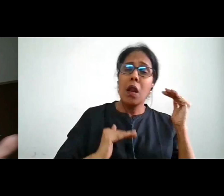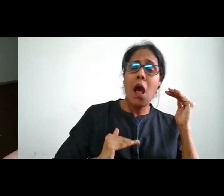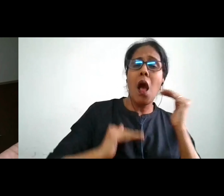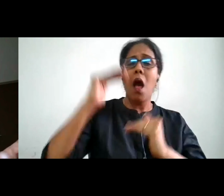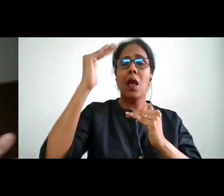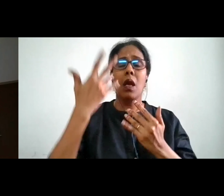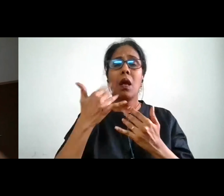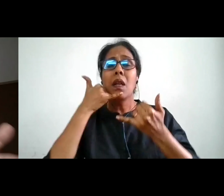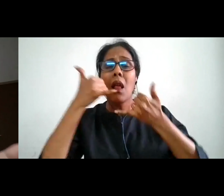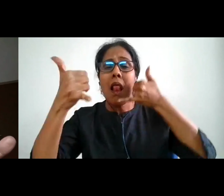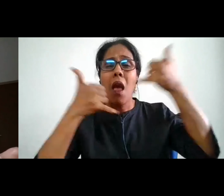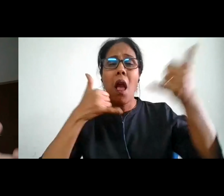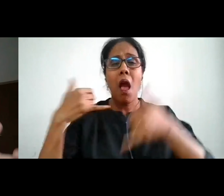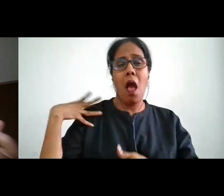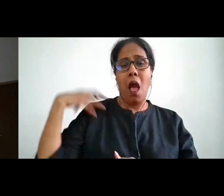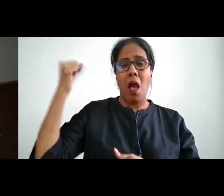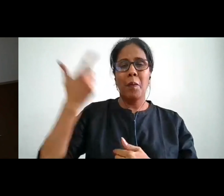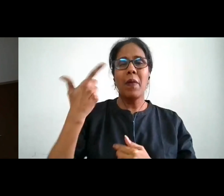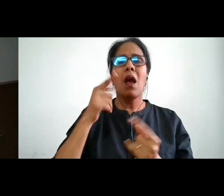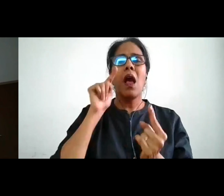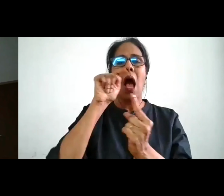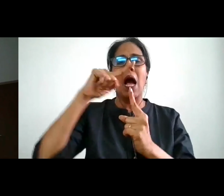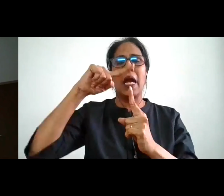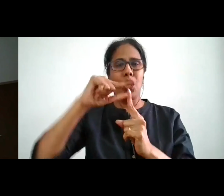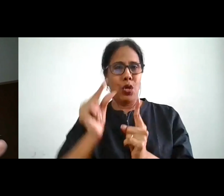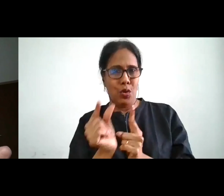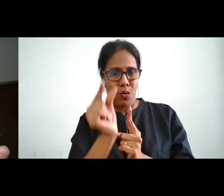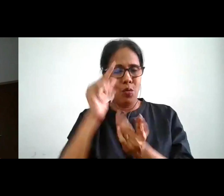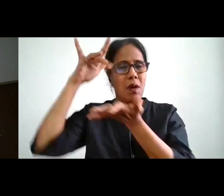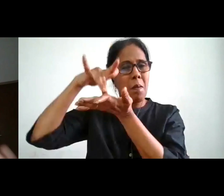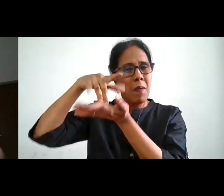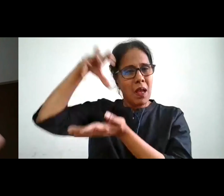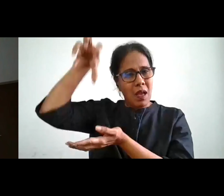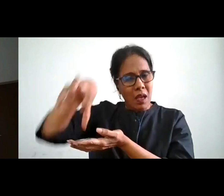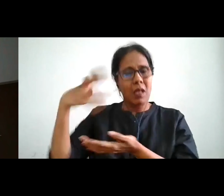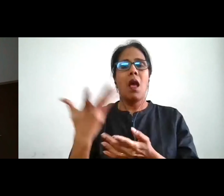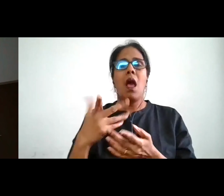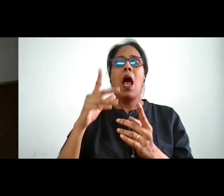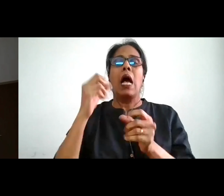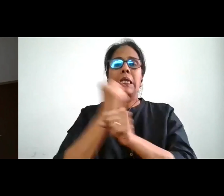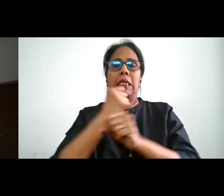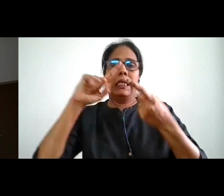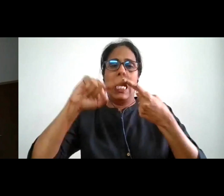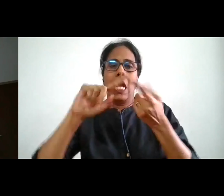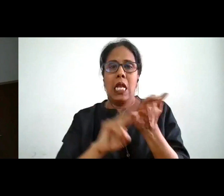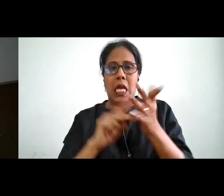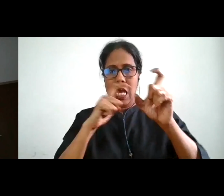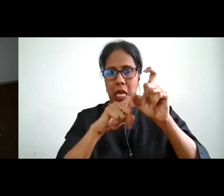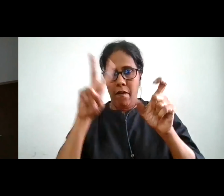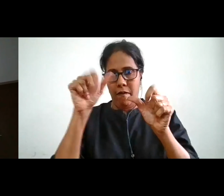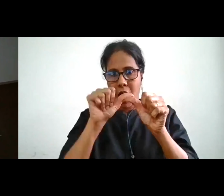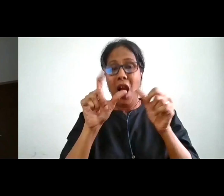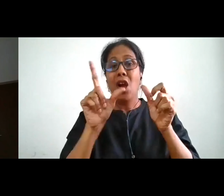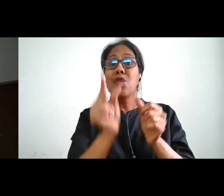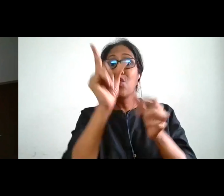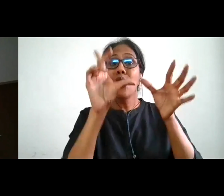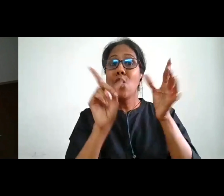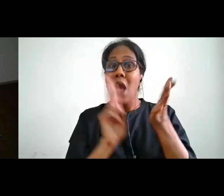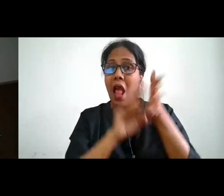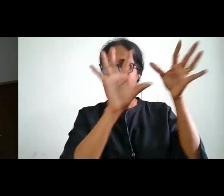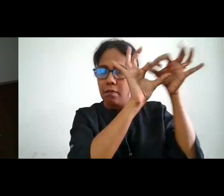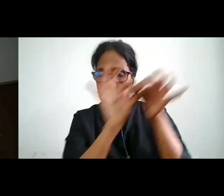which as you all know is ITU based in Geneva, which is an arm of the UN. Their beautiful